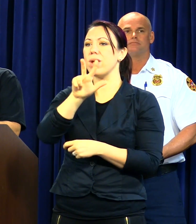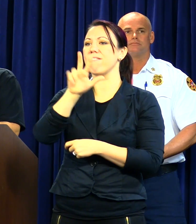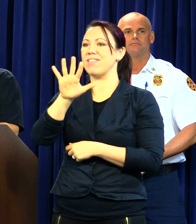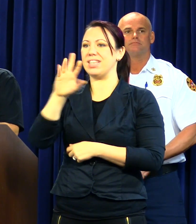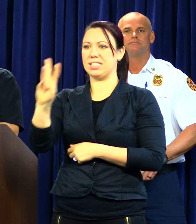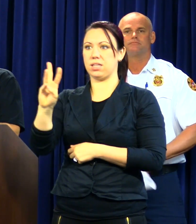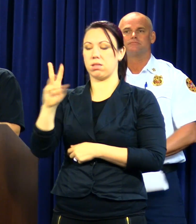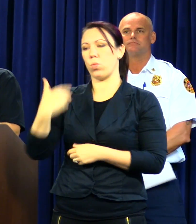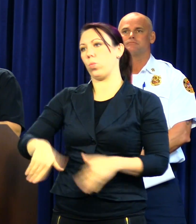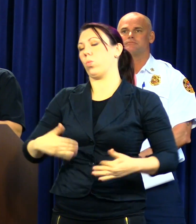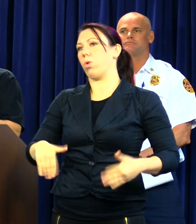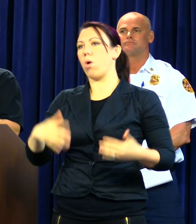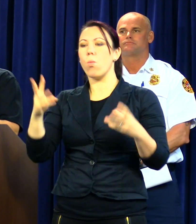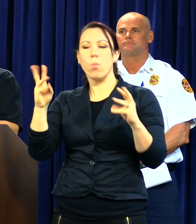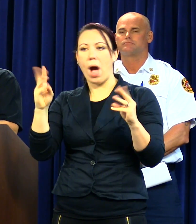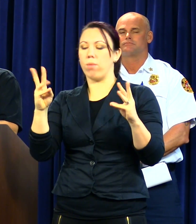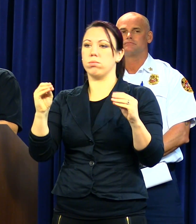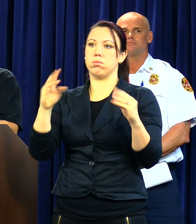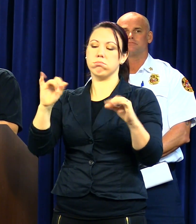seen.